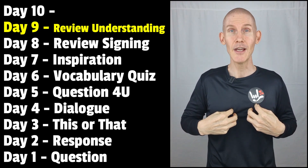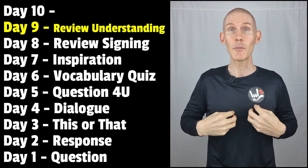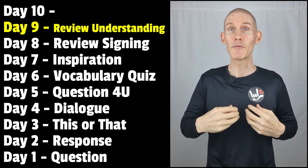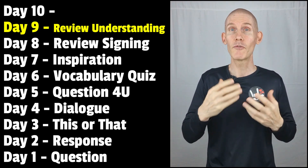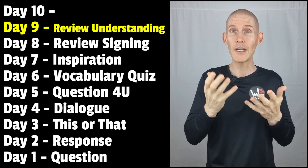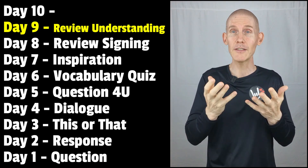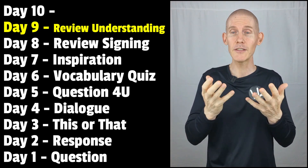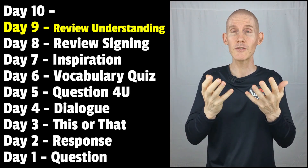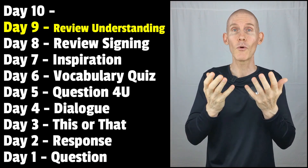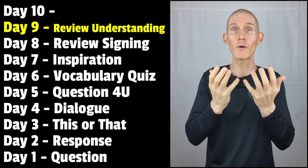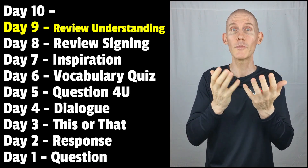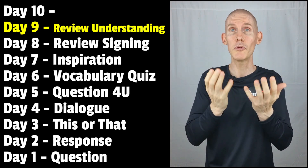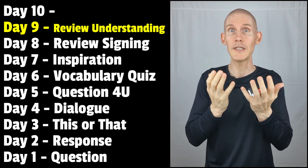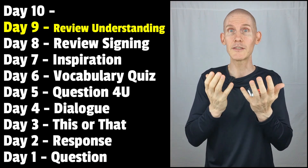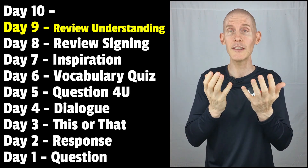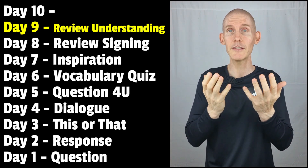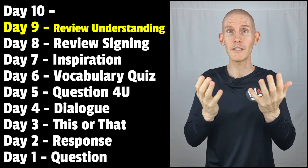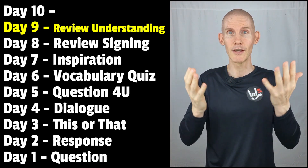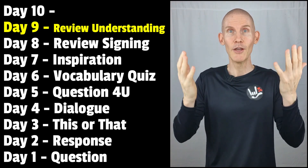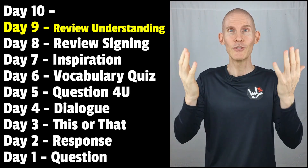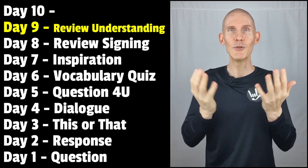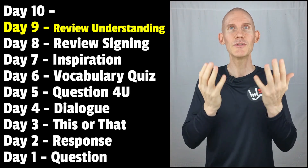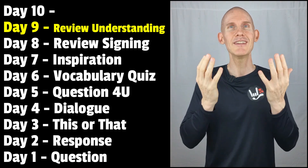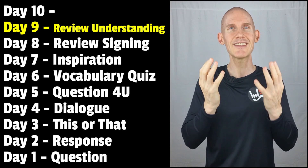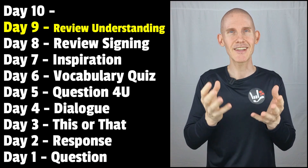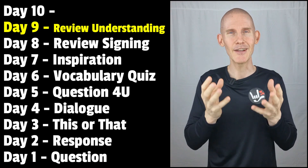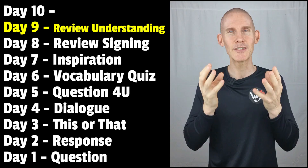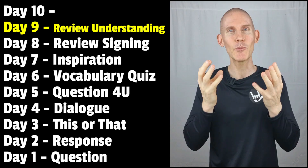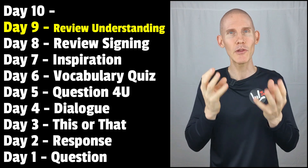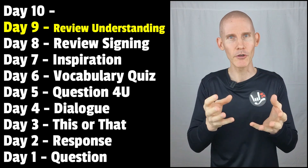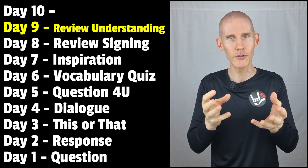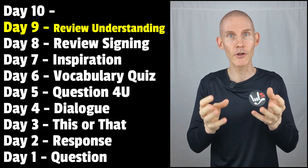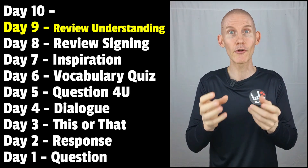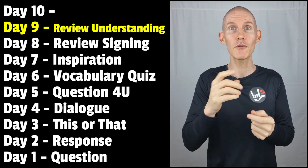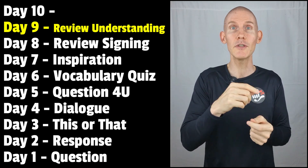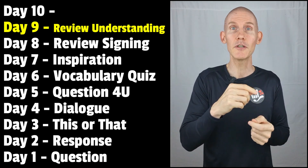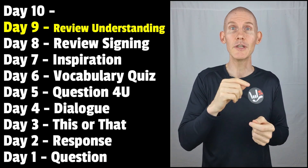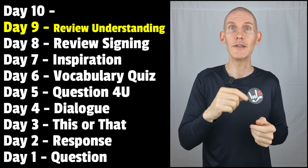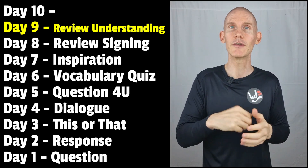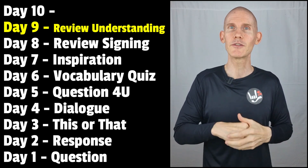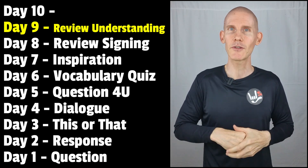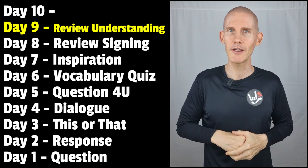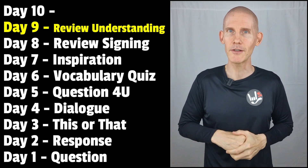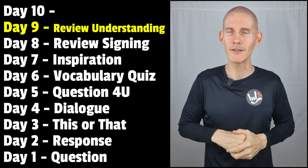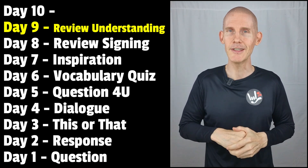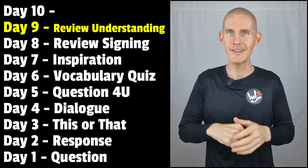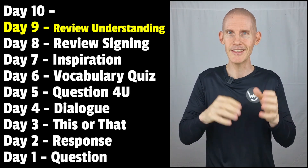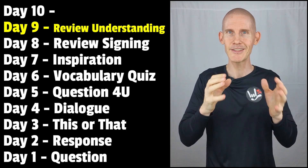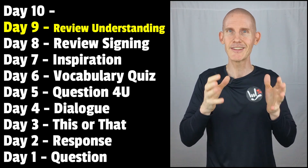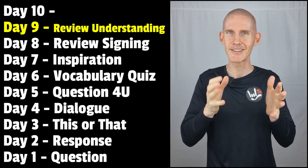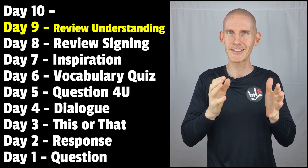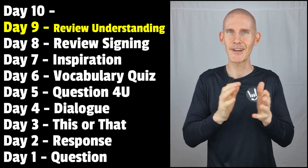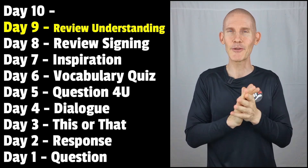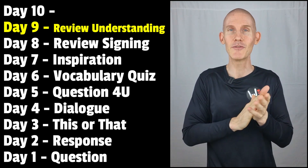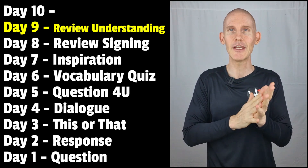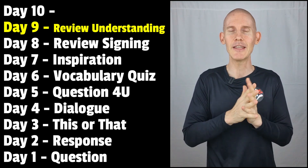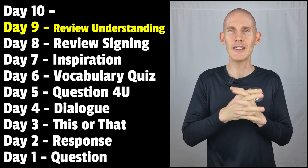but phrases or complete sentences using the signs that we learned earlier in the cycle, in this cycle of daily